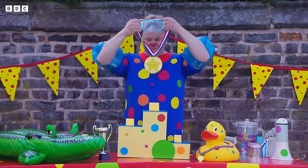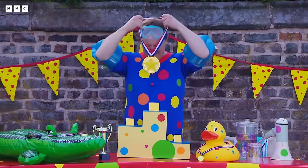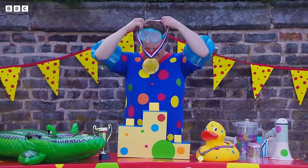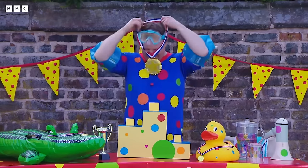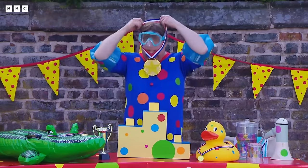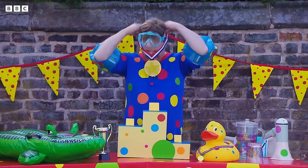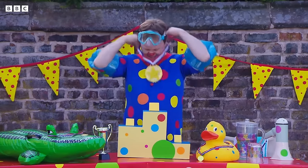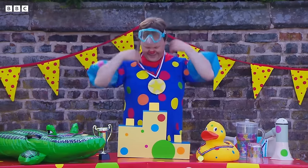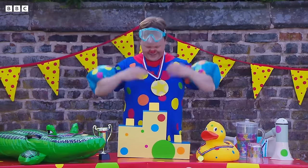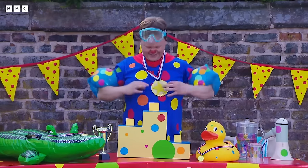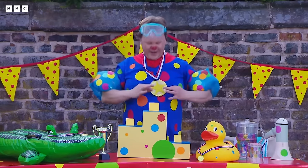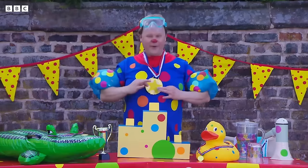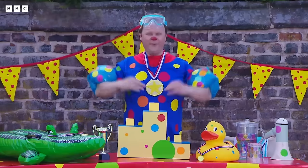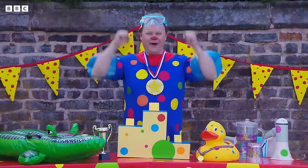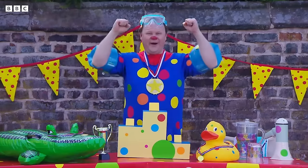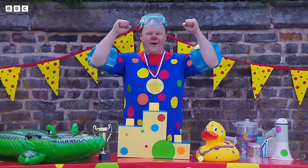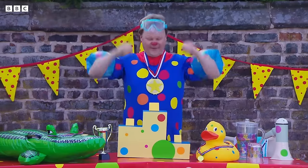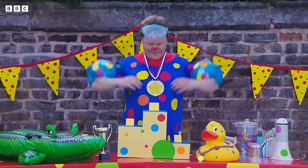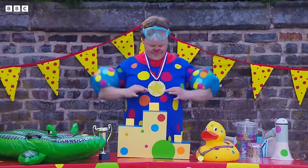me. Woohoo!